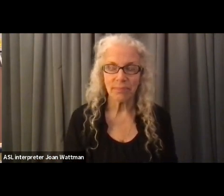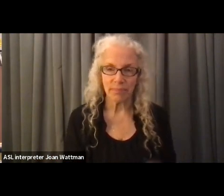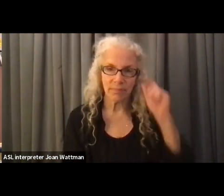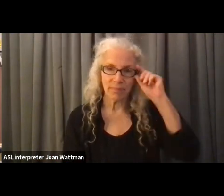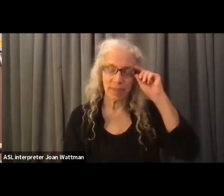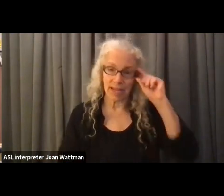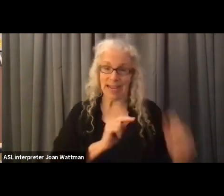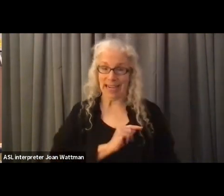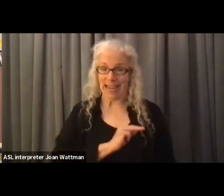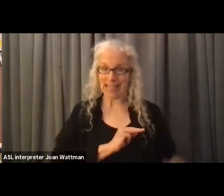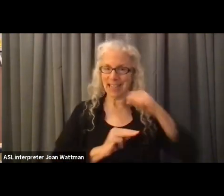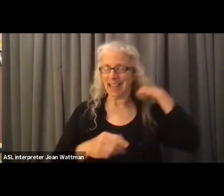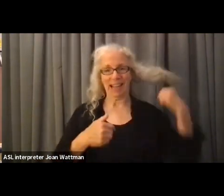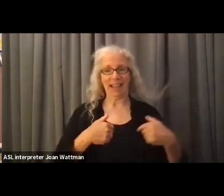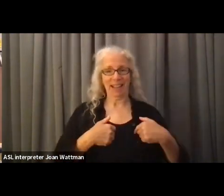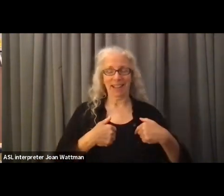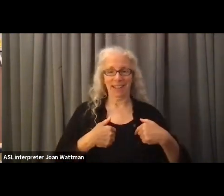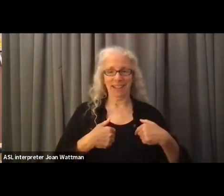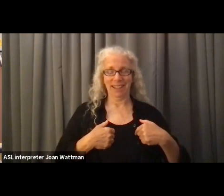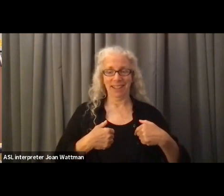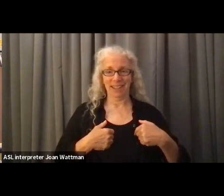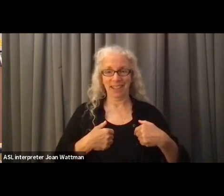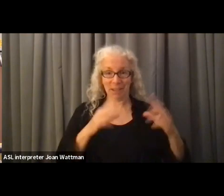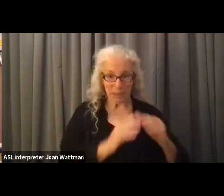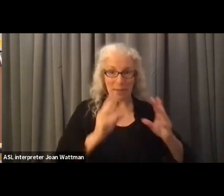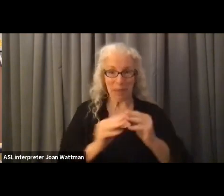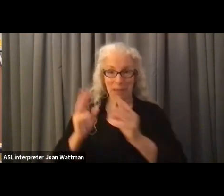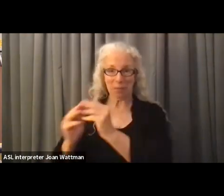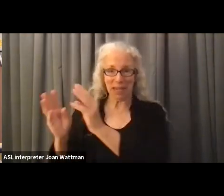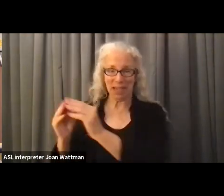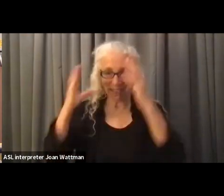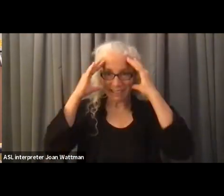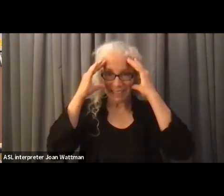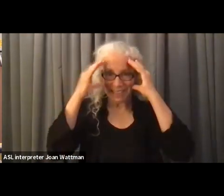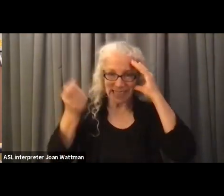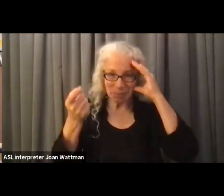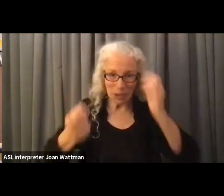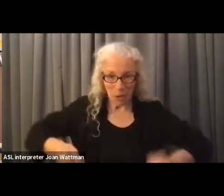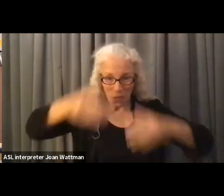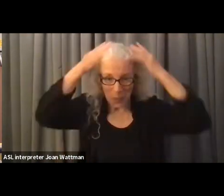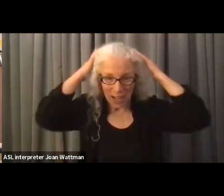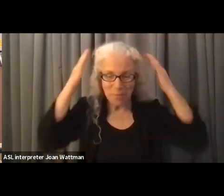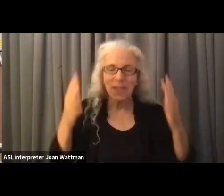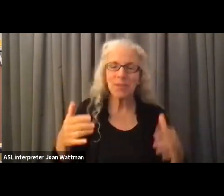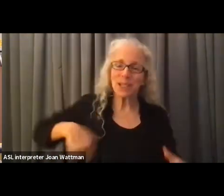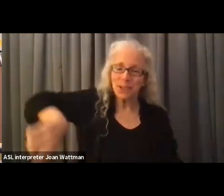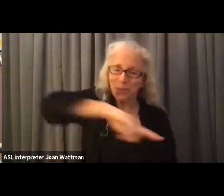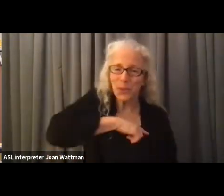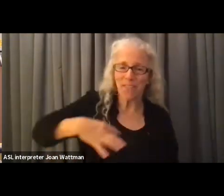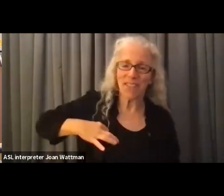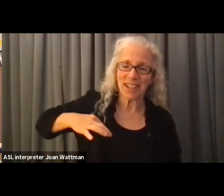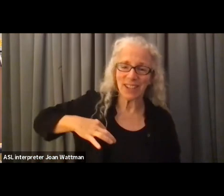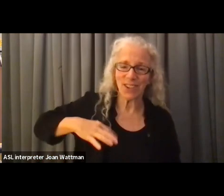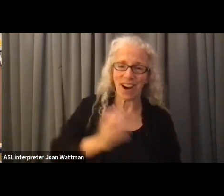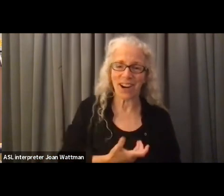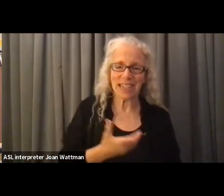I'm personally a little overwhelmed by the thought of that many meetings. We're all volunteers, and I'm not quite sure how we would